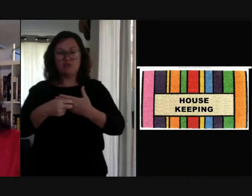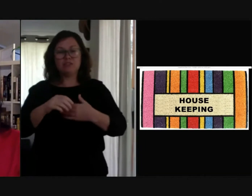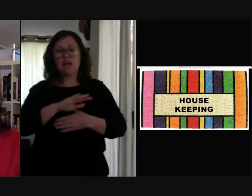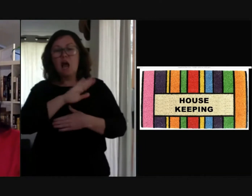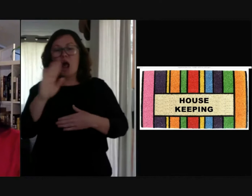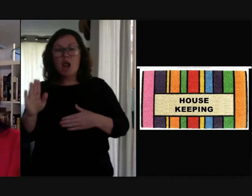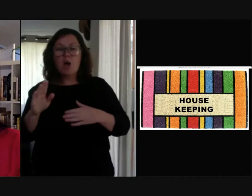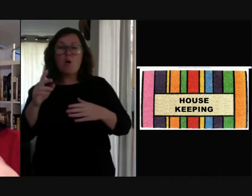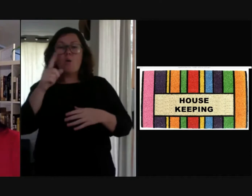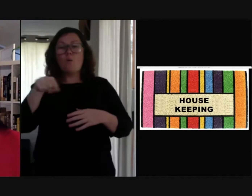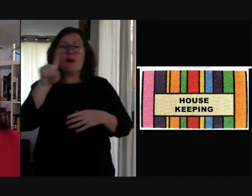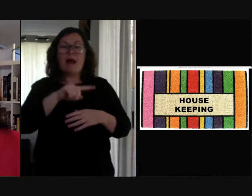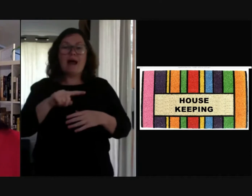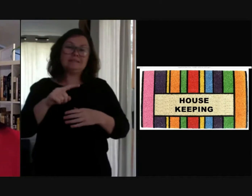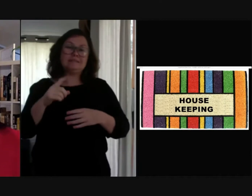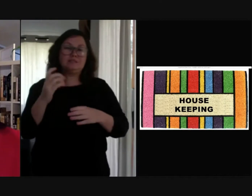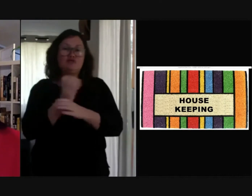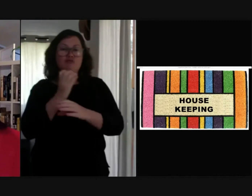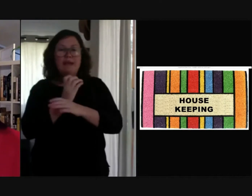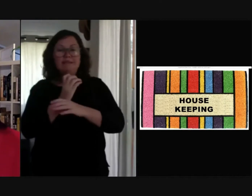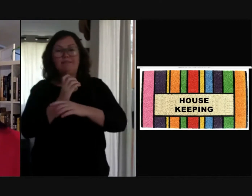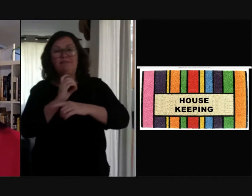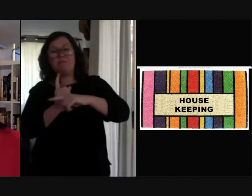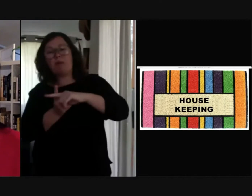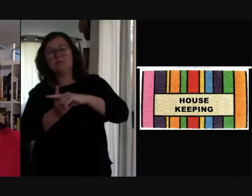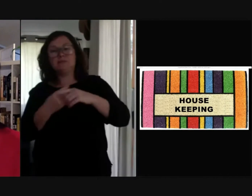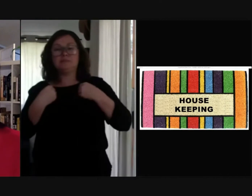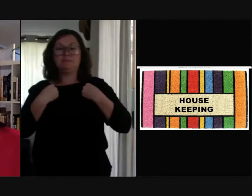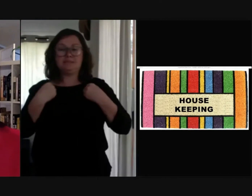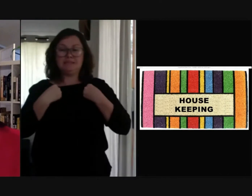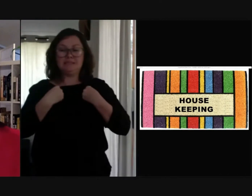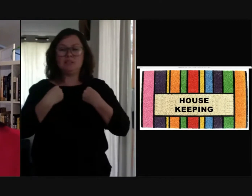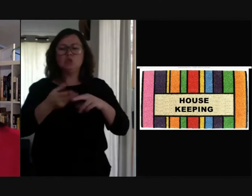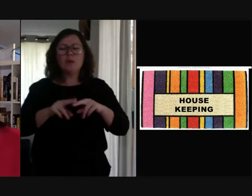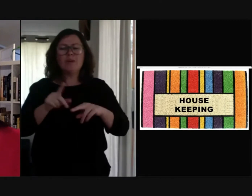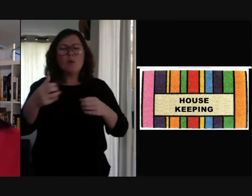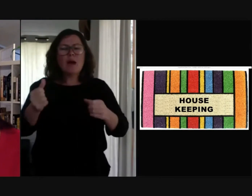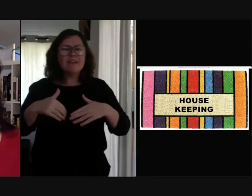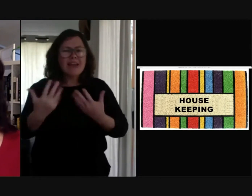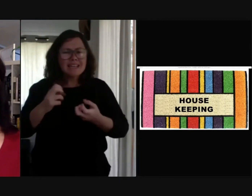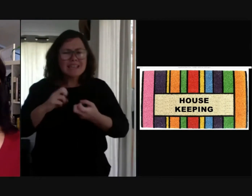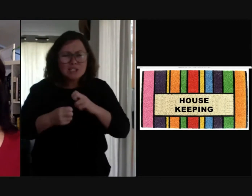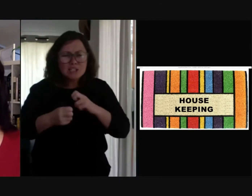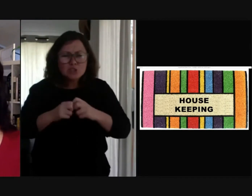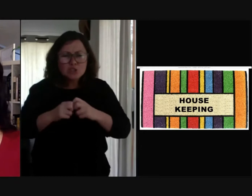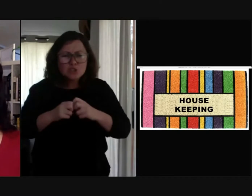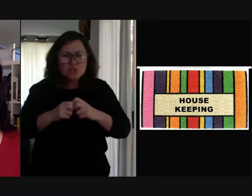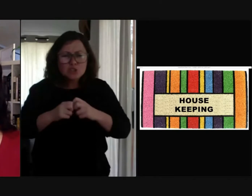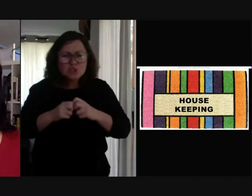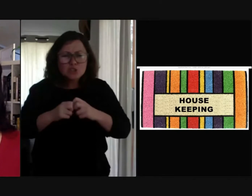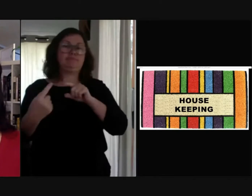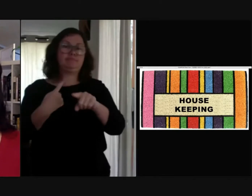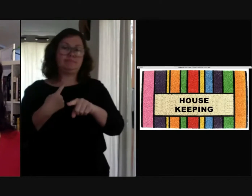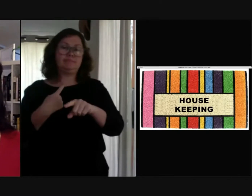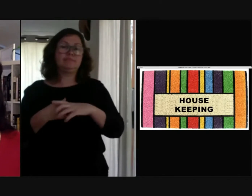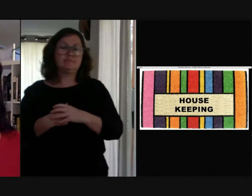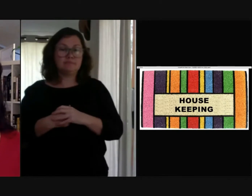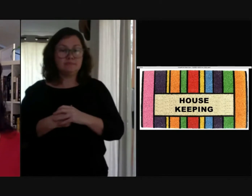hello@creativeplusbusiness.com is our email address, and you can email us if you're having any issues. And I think that's it in terms